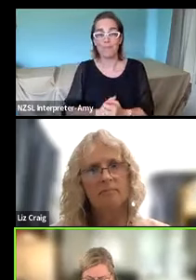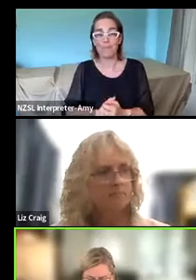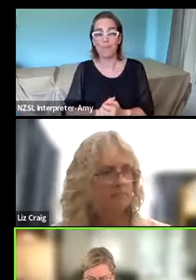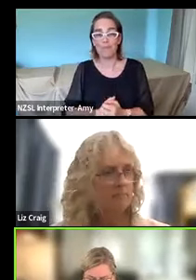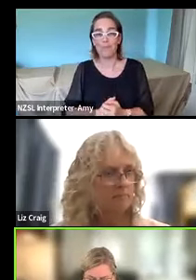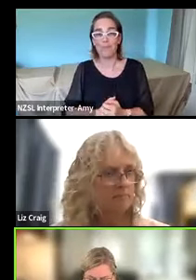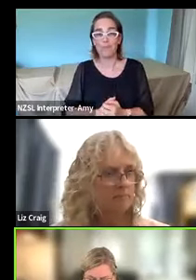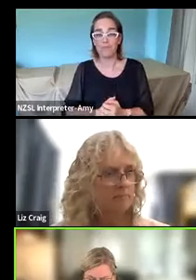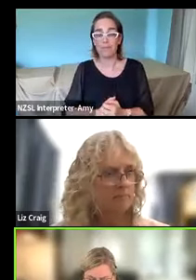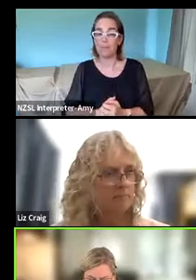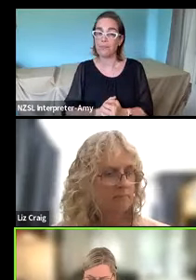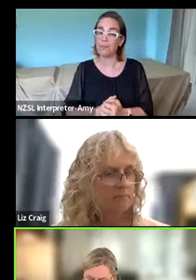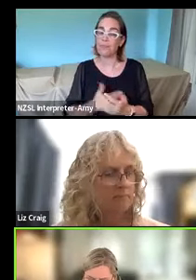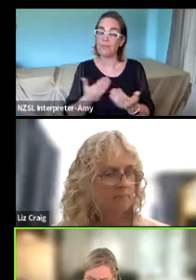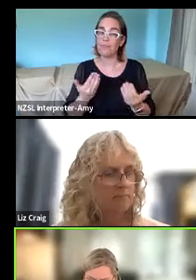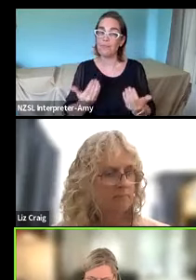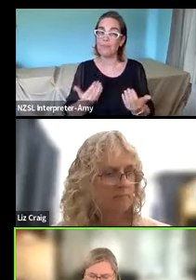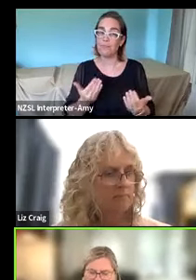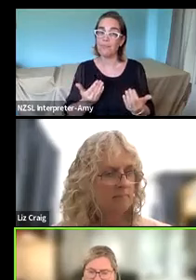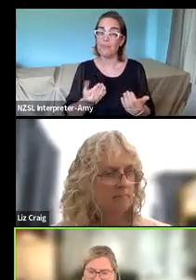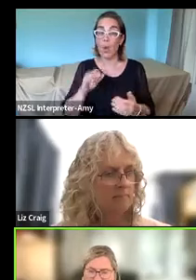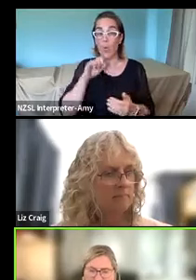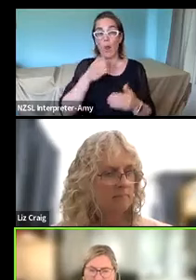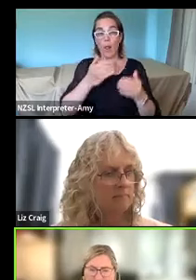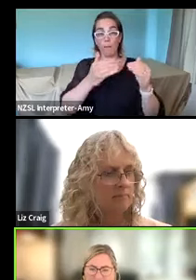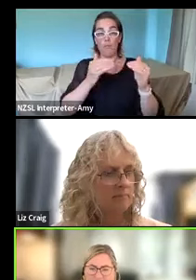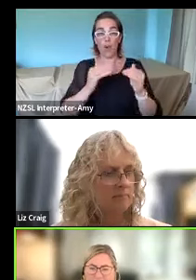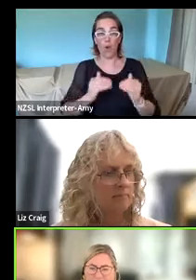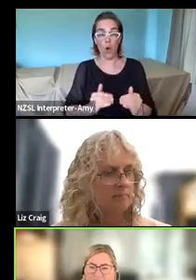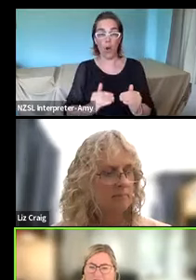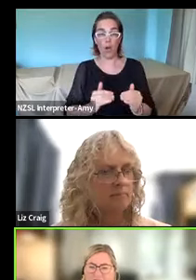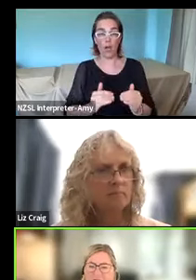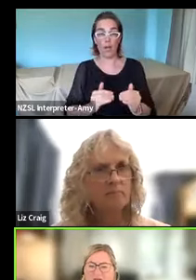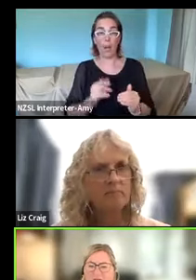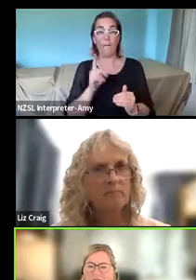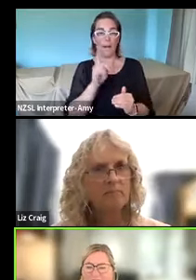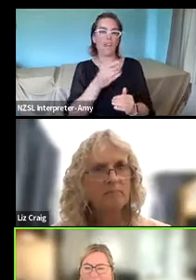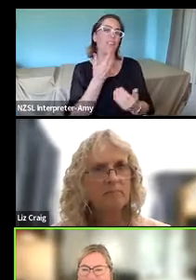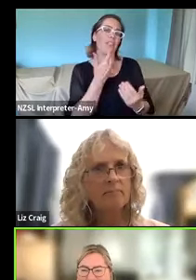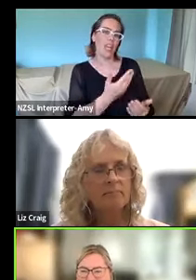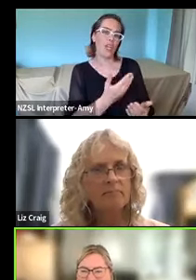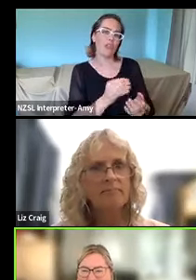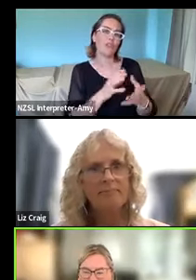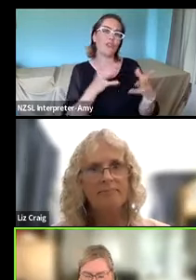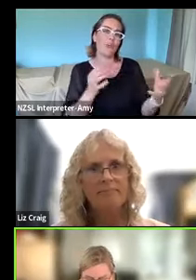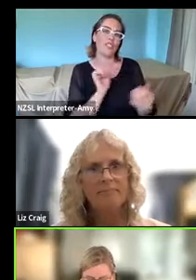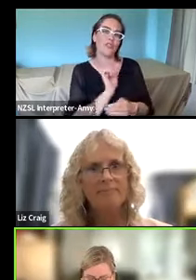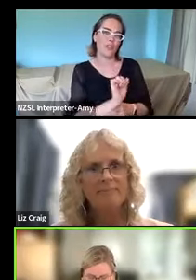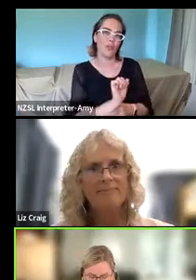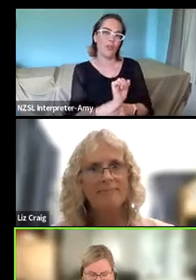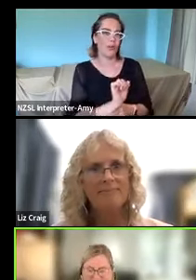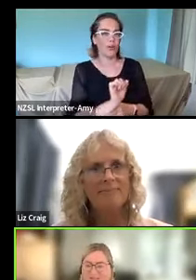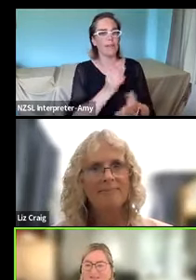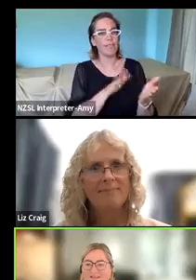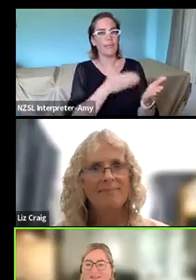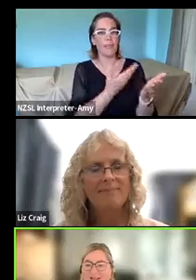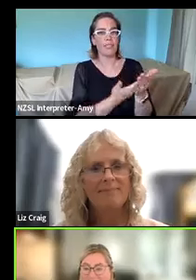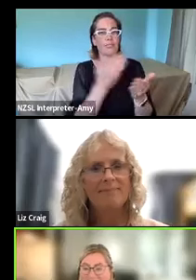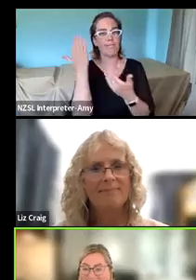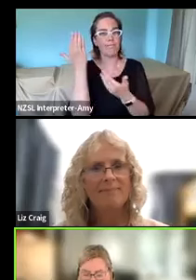We are about to move on to the next submitter, but thank you so much for coming in and submitting for